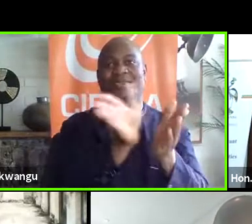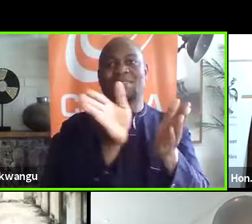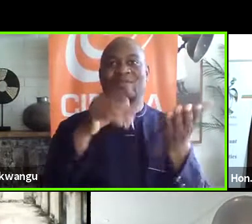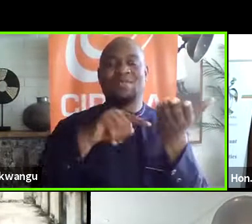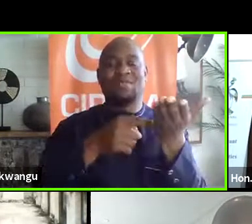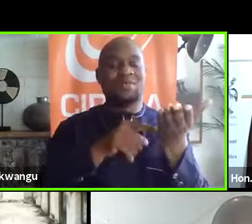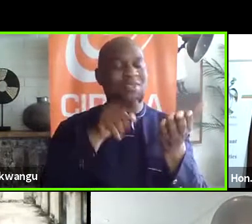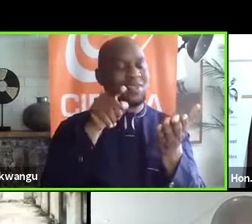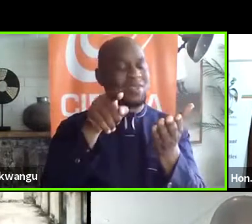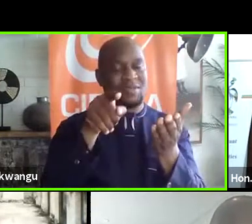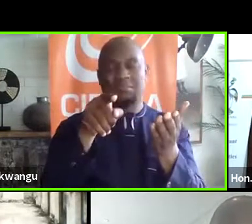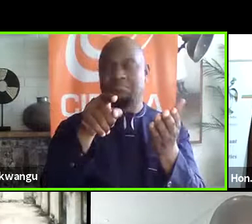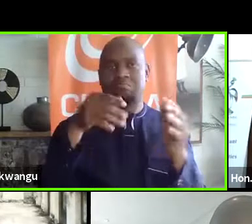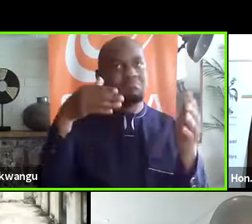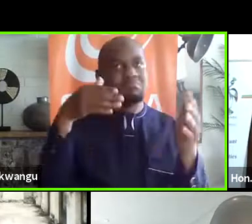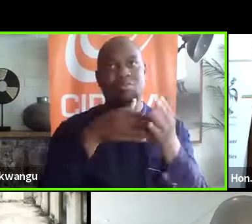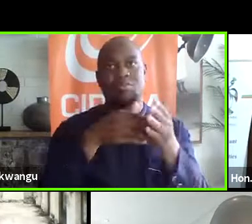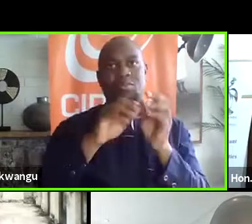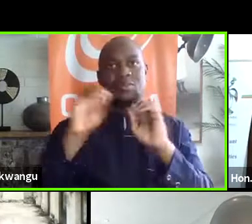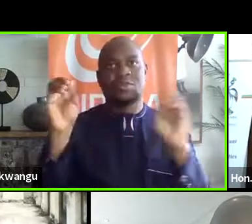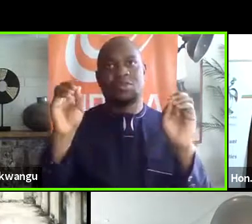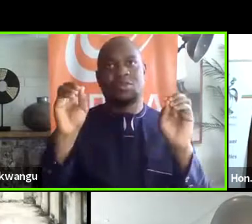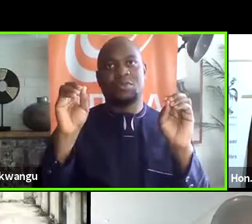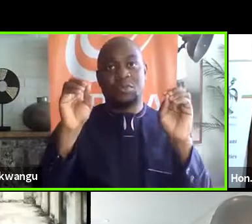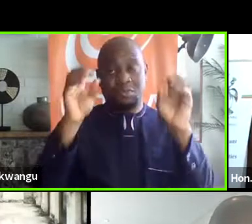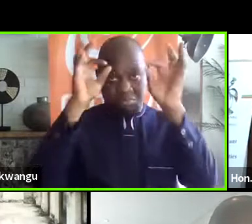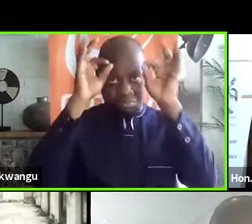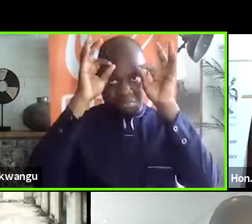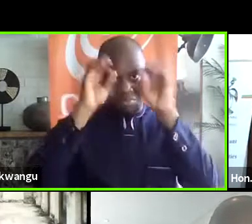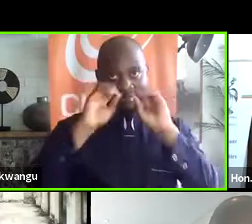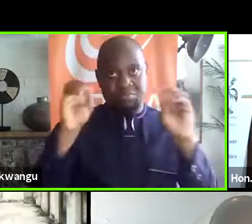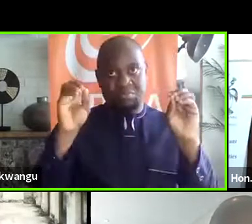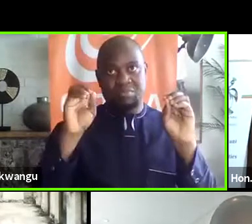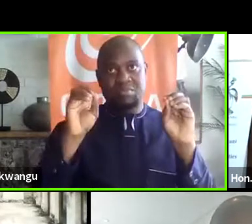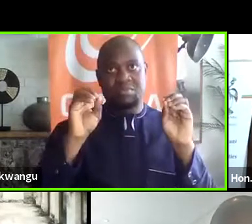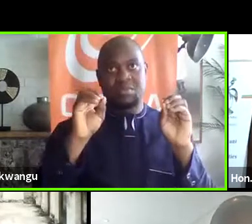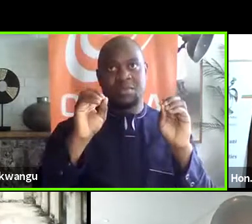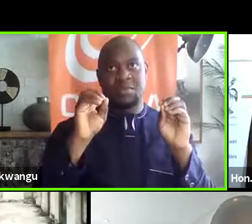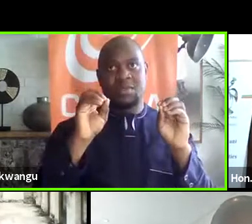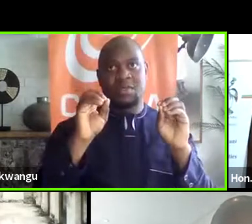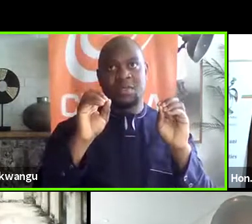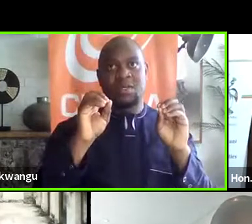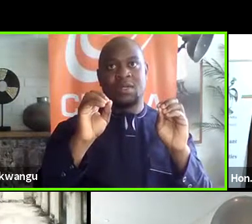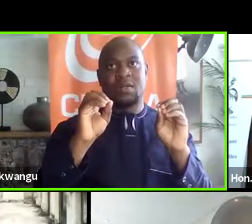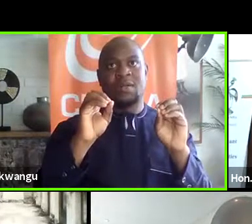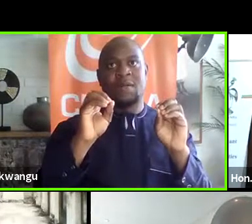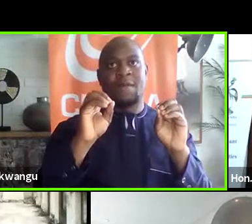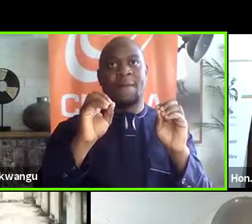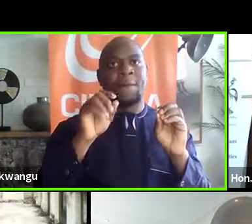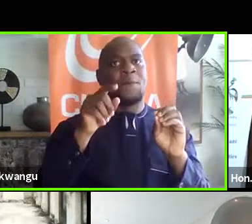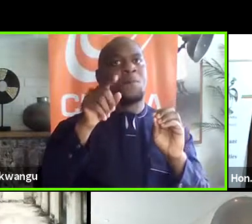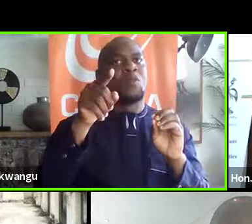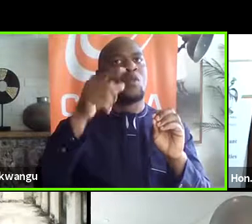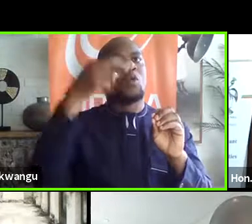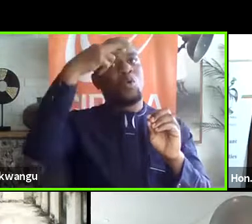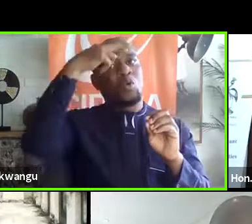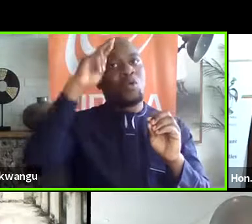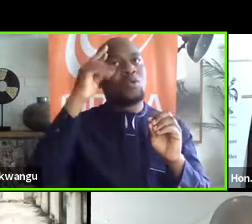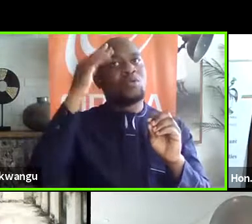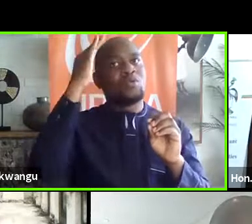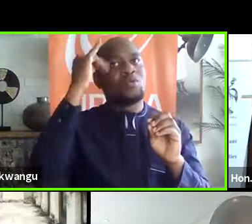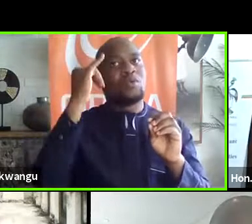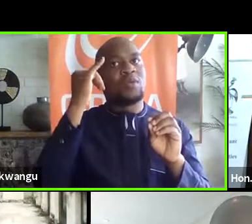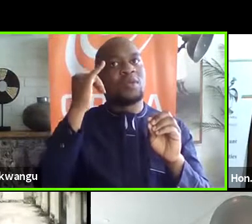similarly, digital rights and accessibility to them presents itself as a challenge because majority of our people do not know,